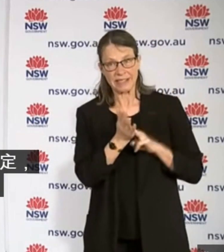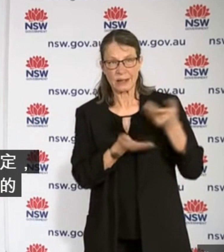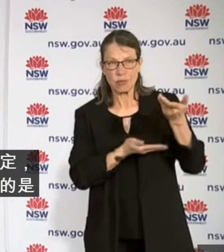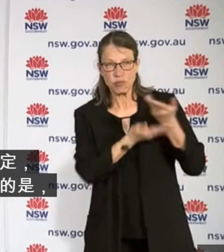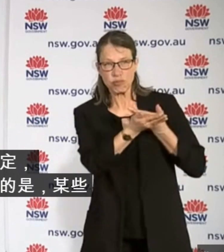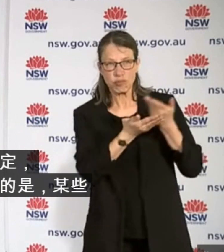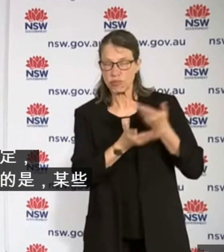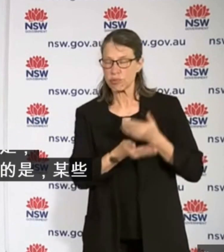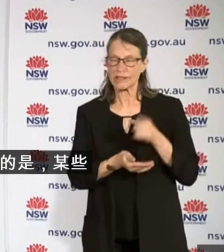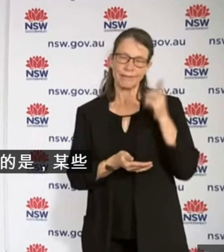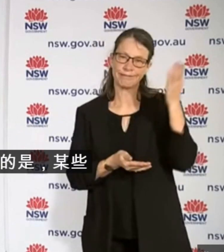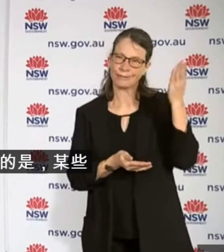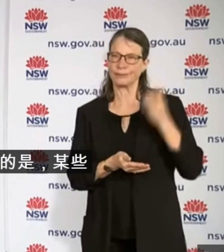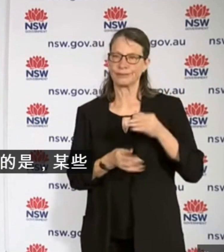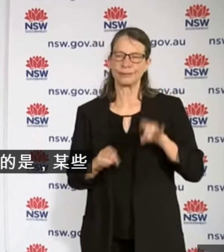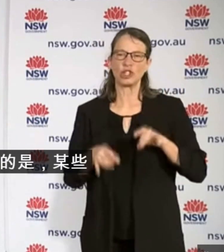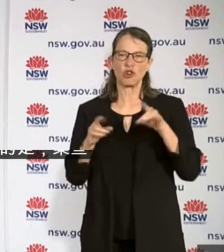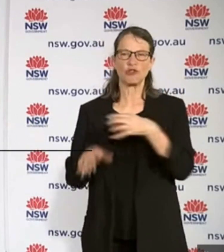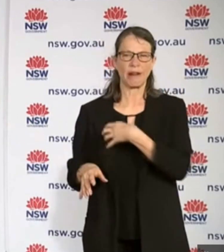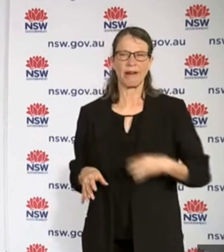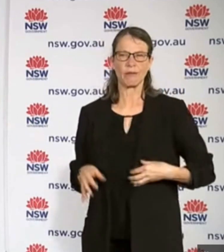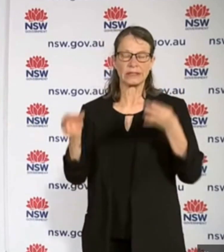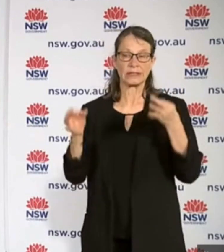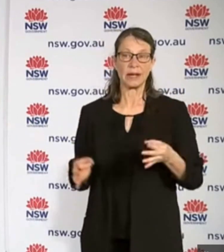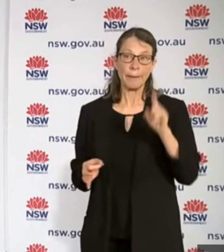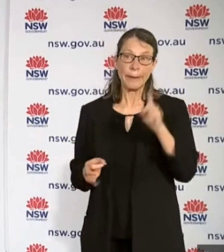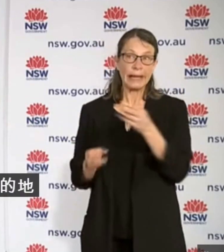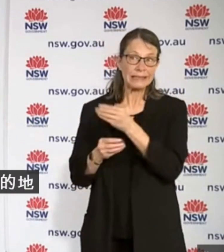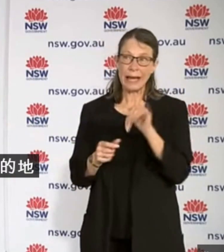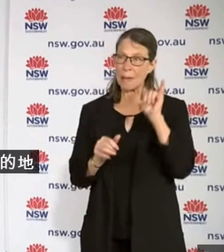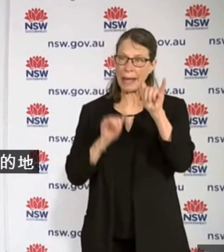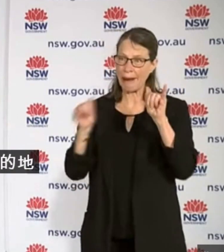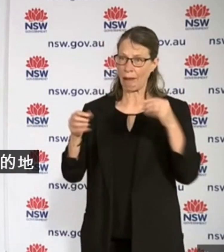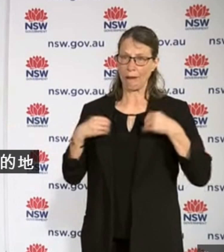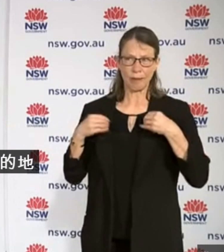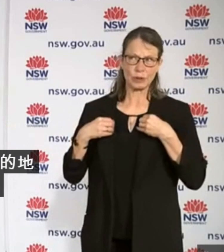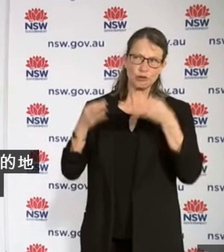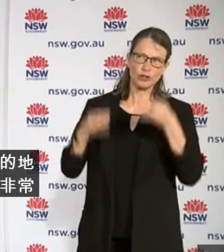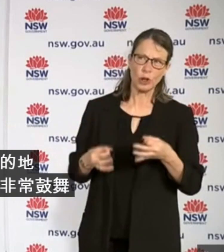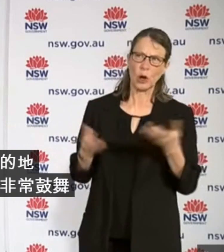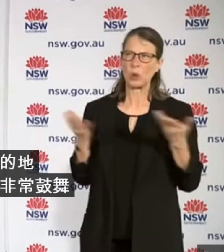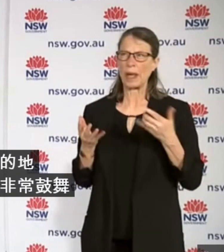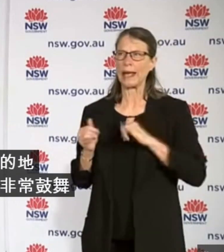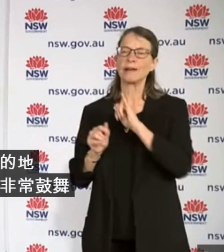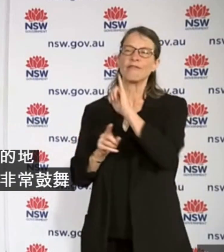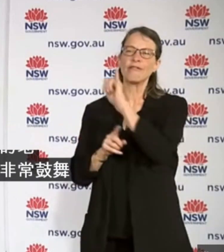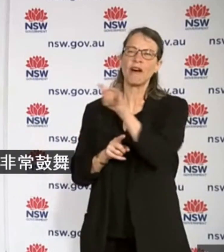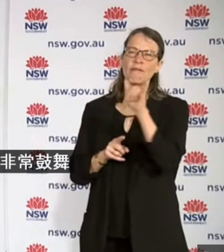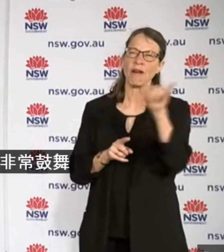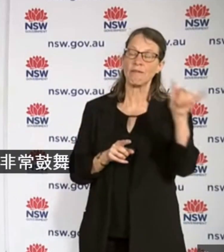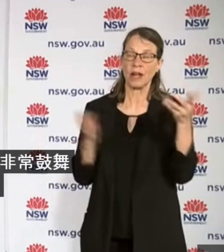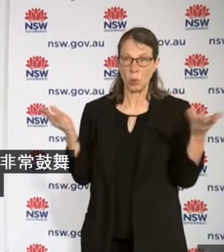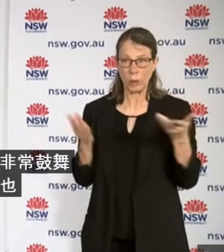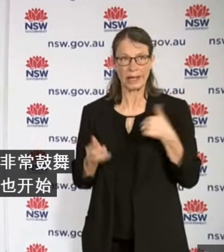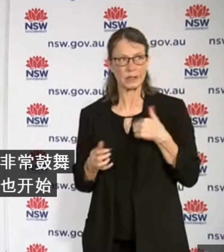very encouraged that certain airlines have already made announcements about destinations they're likely to fly to. So we're very encouraged by that, and that's